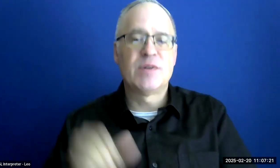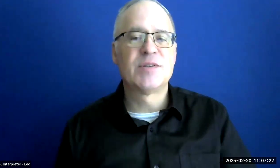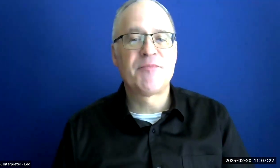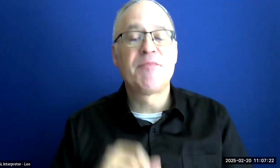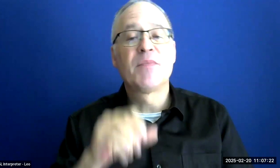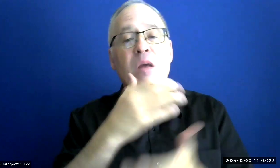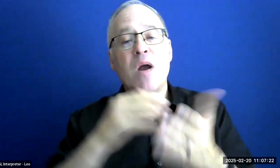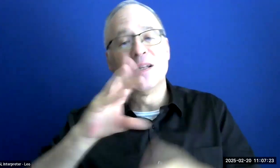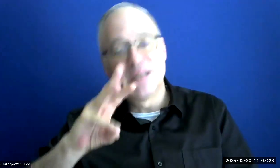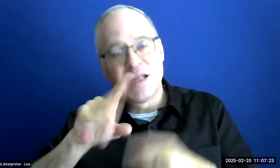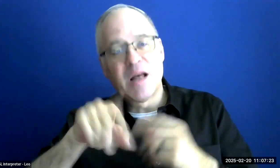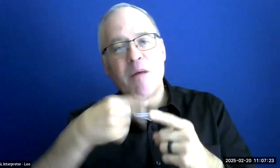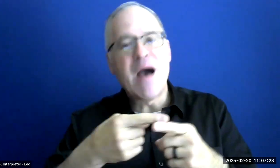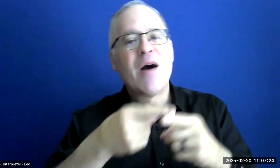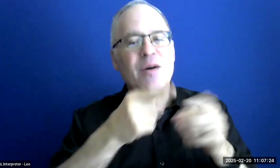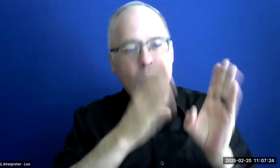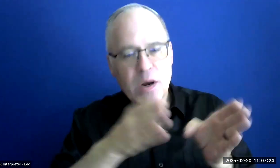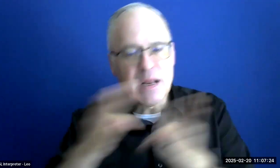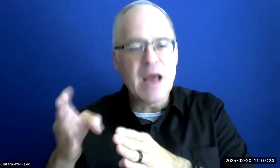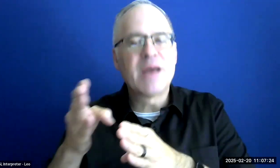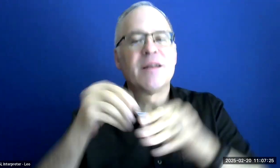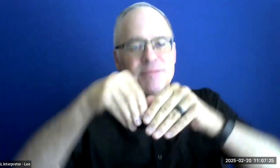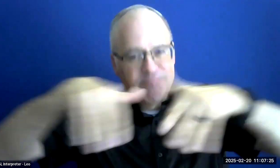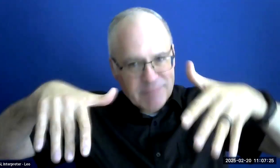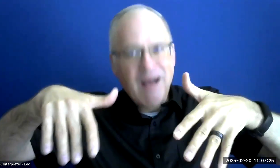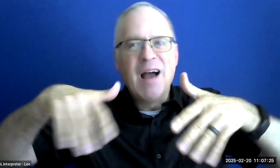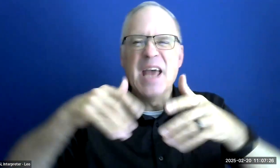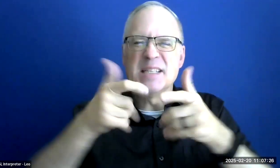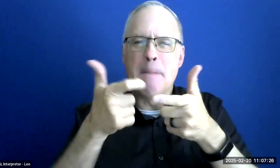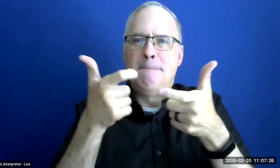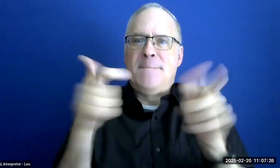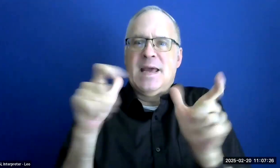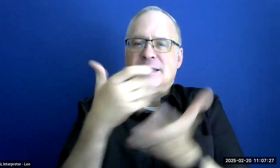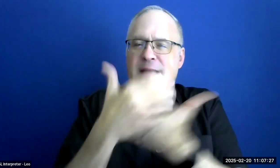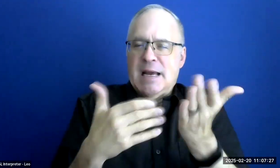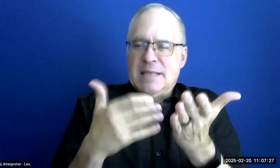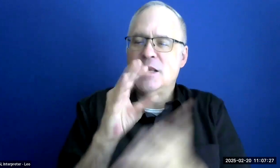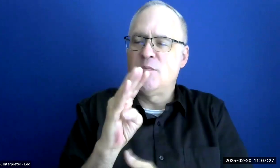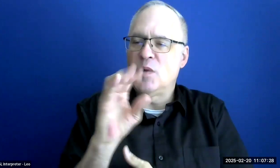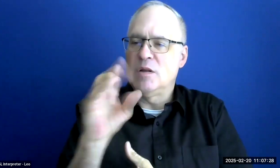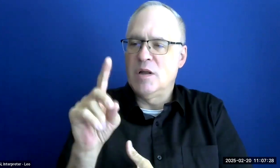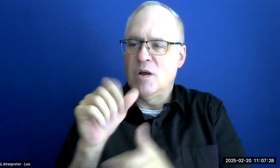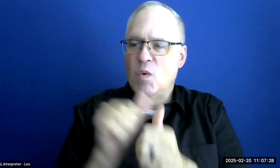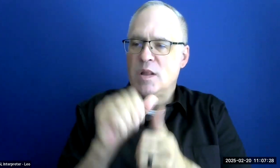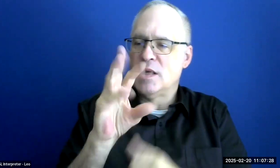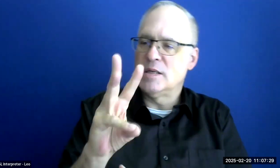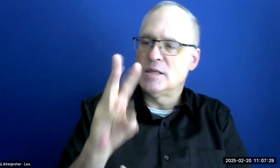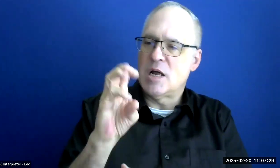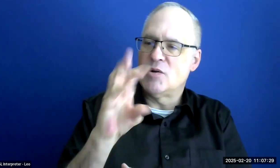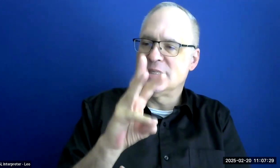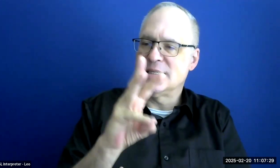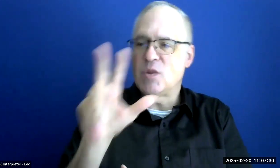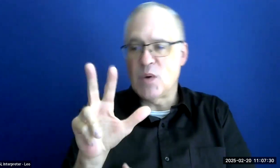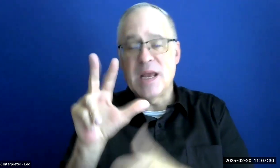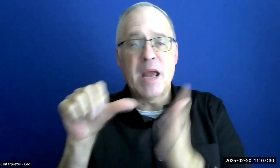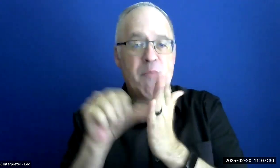administration and organization, is by far the biggest section of the discipline, at 663 pages. The group